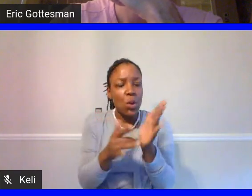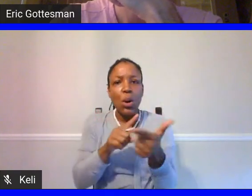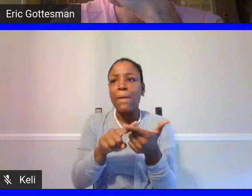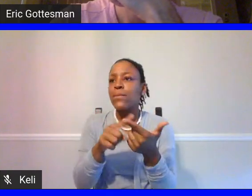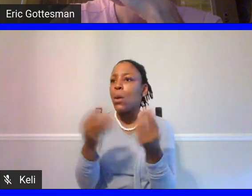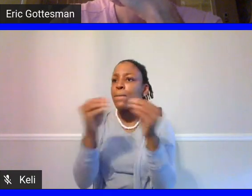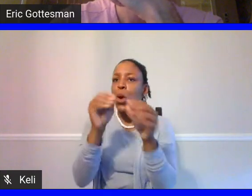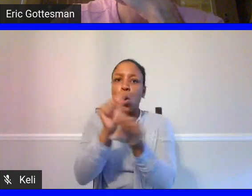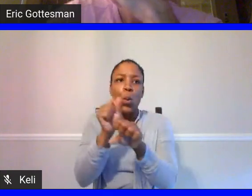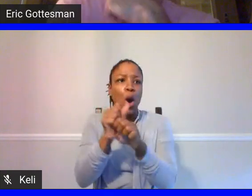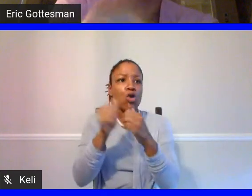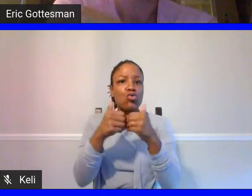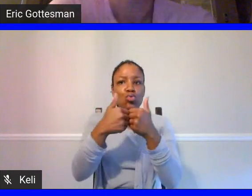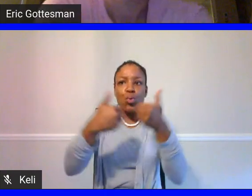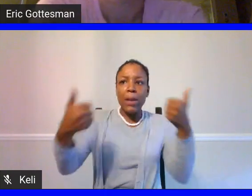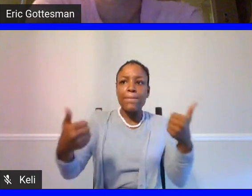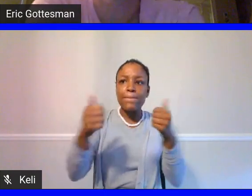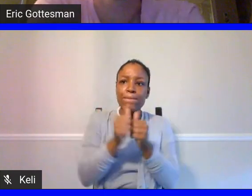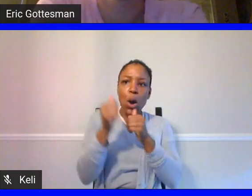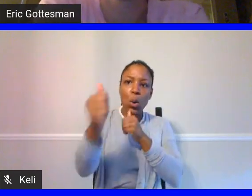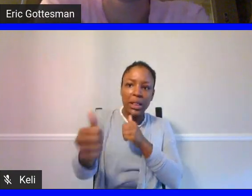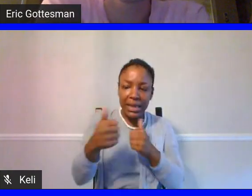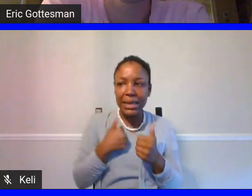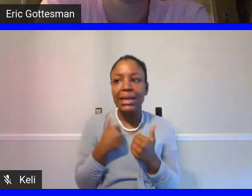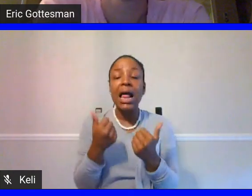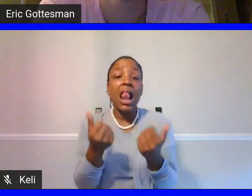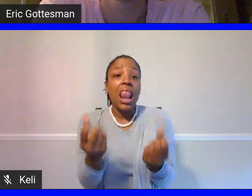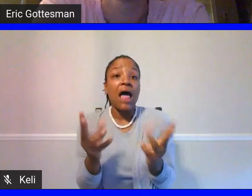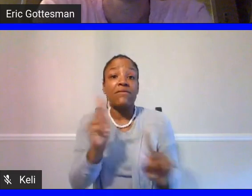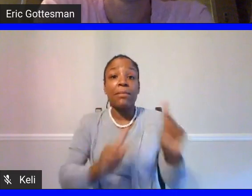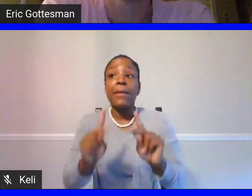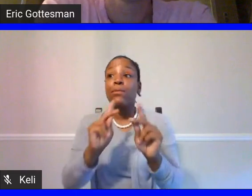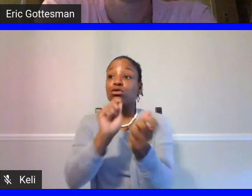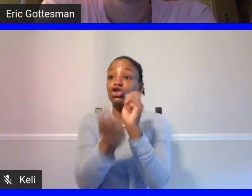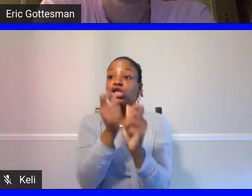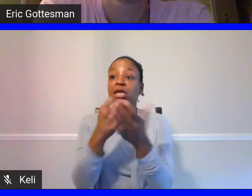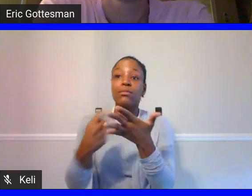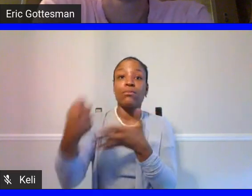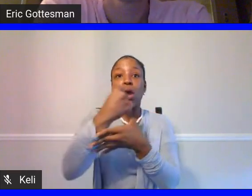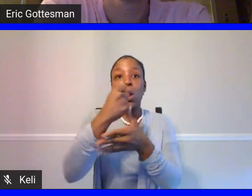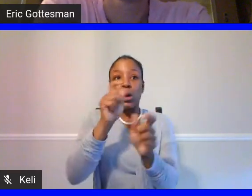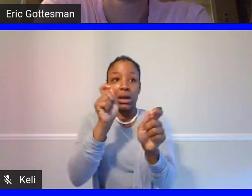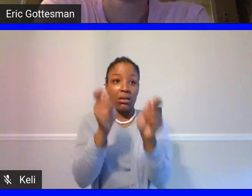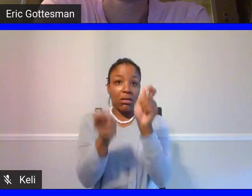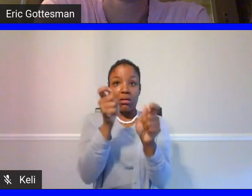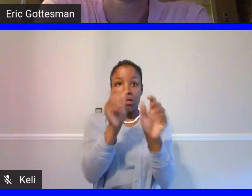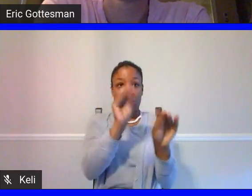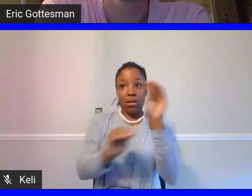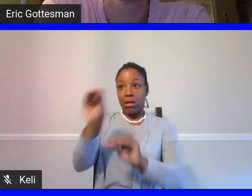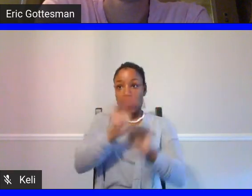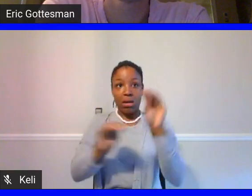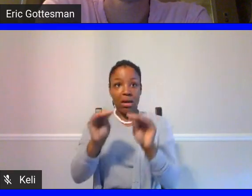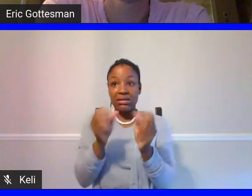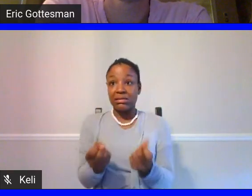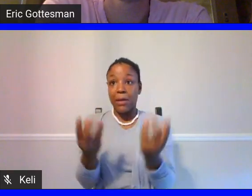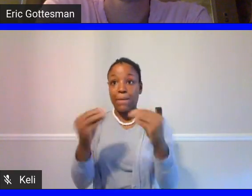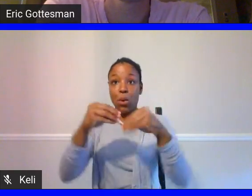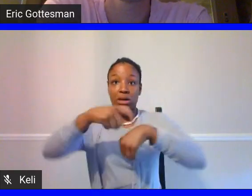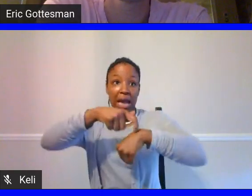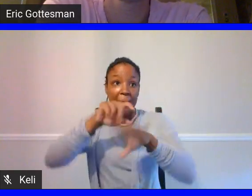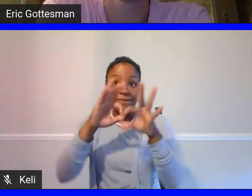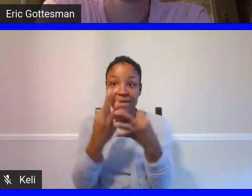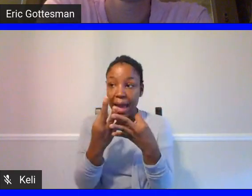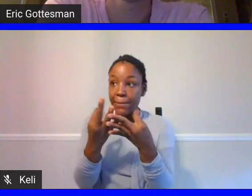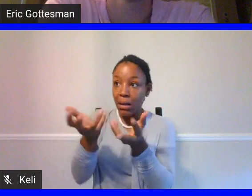that some of us have started to reprioritize. We're spending more time with family. There's also a lot more time